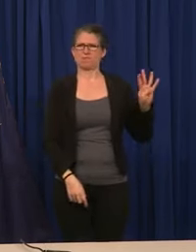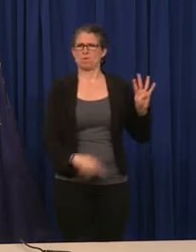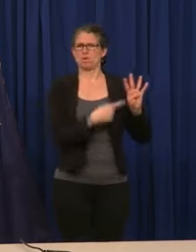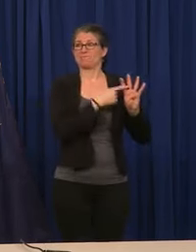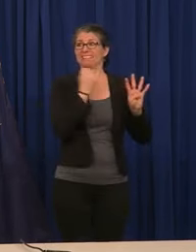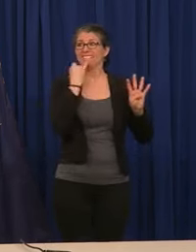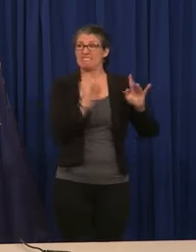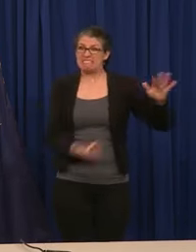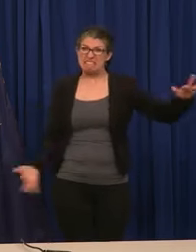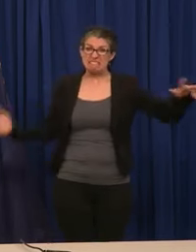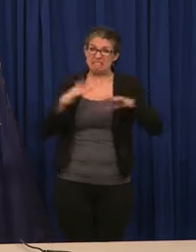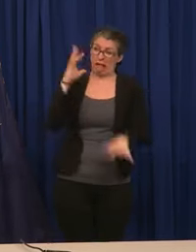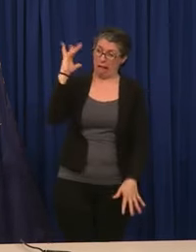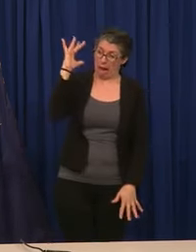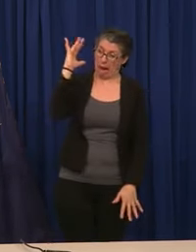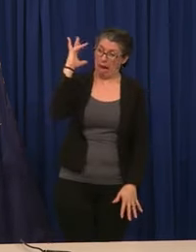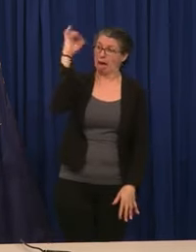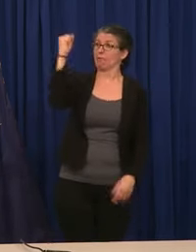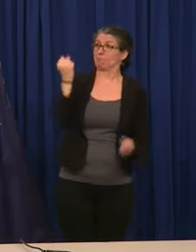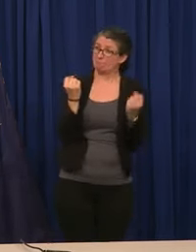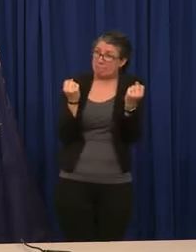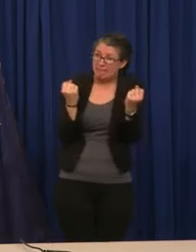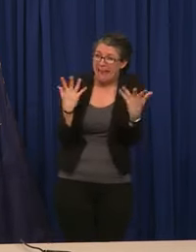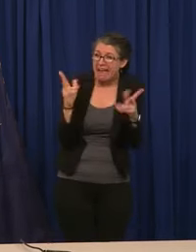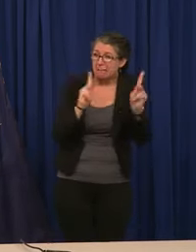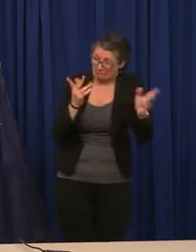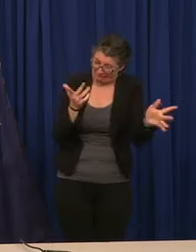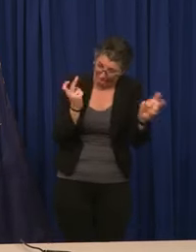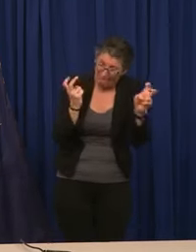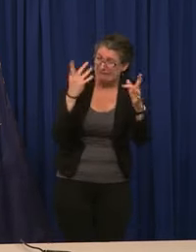not ruling anything out. All options are always